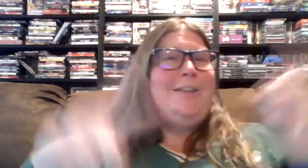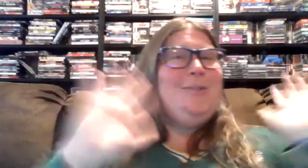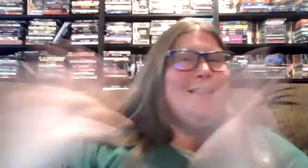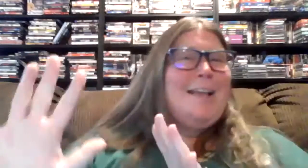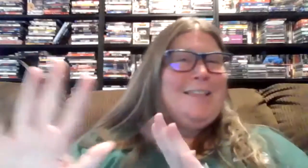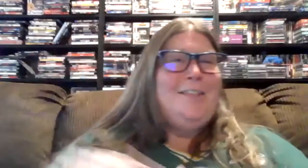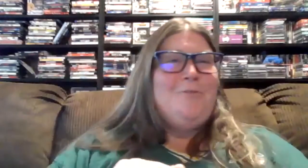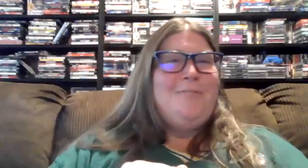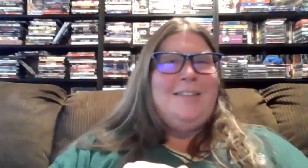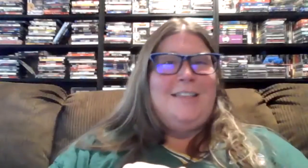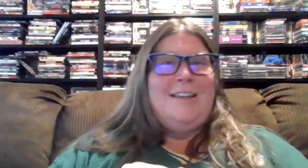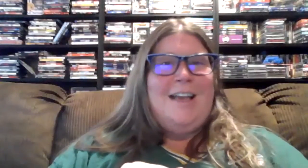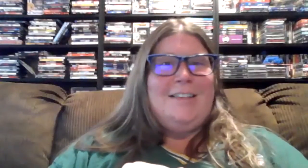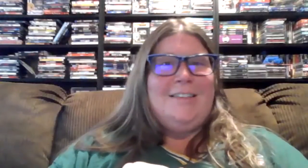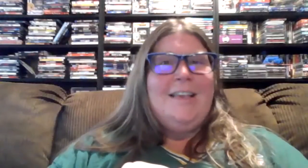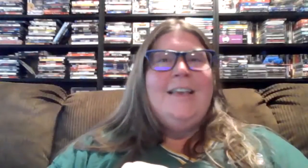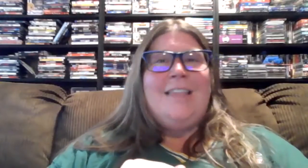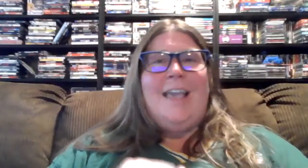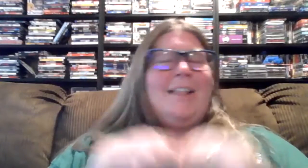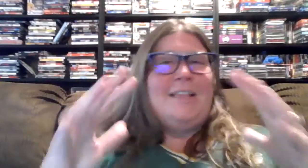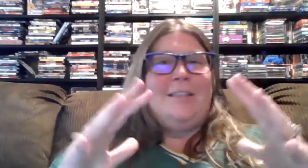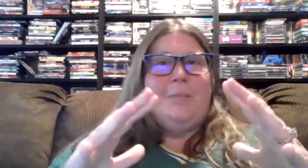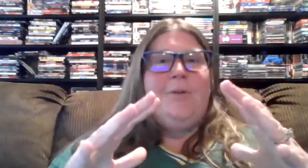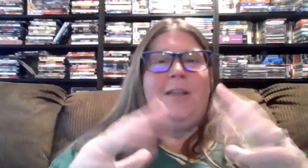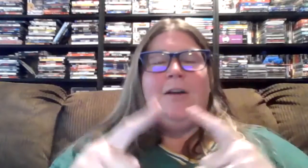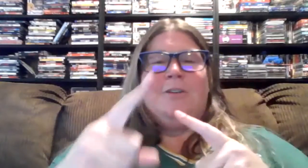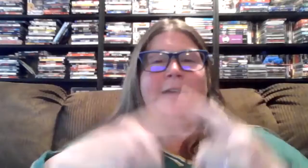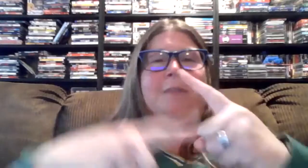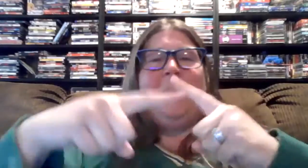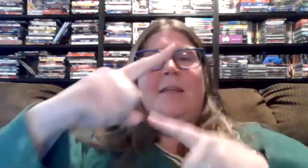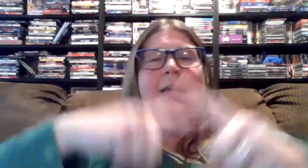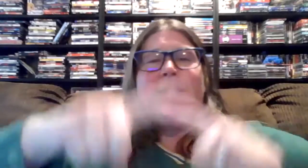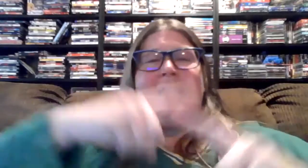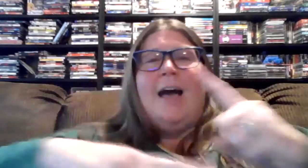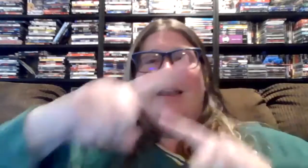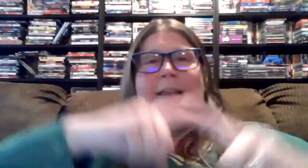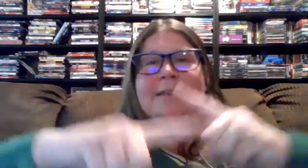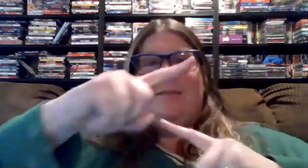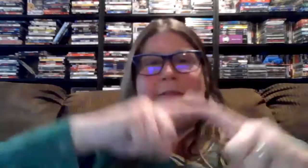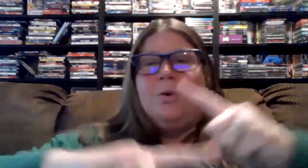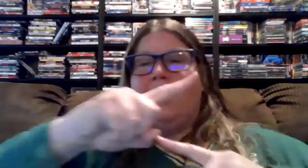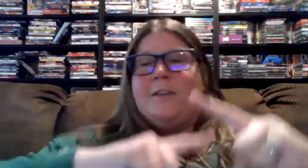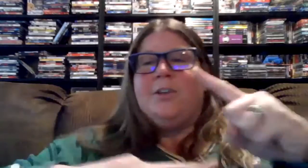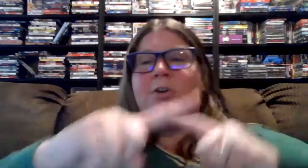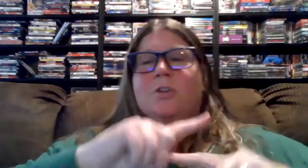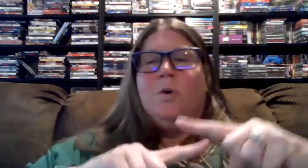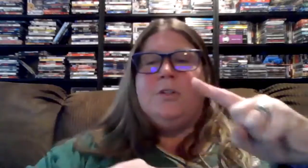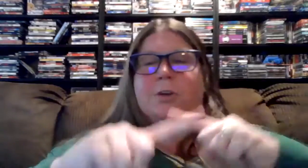2 seconds and they're moved on to the next thing, and it's pretty hard to read, but sign is toward a circle towards you.